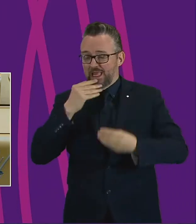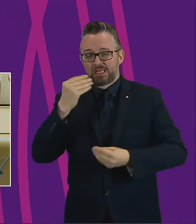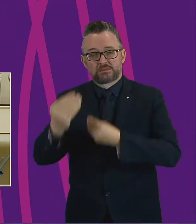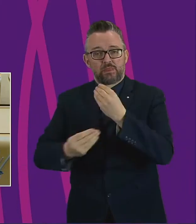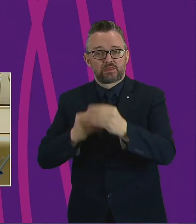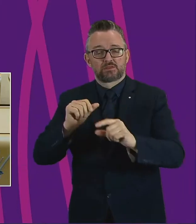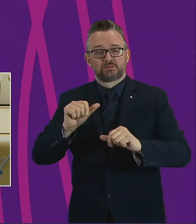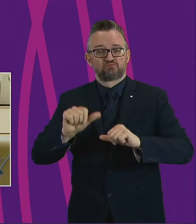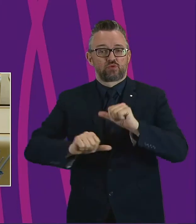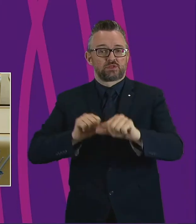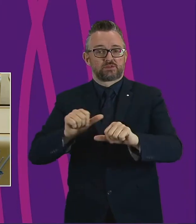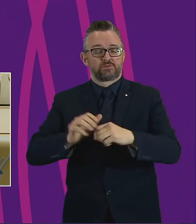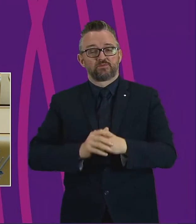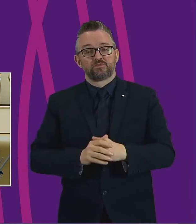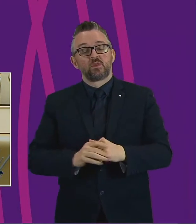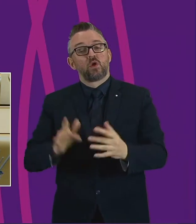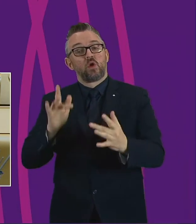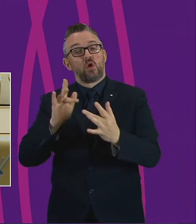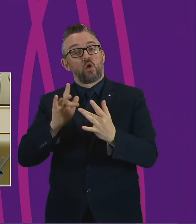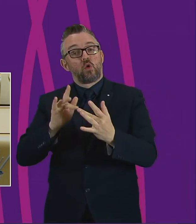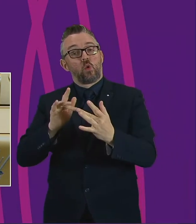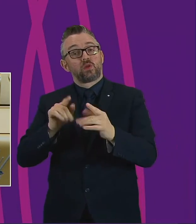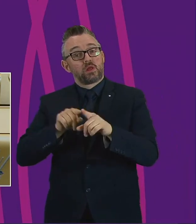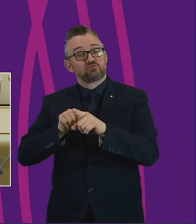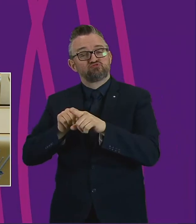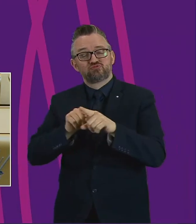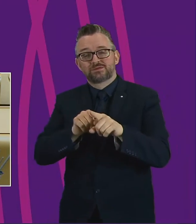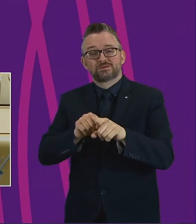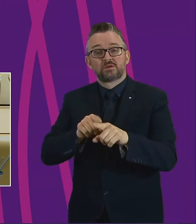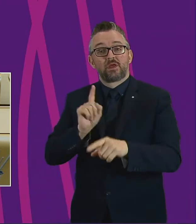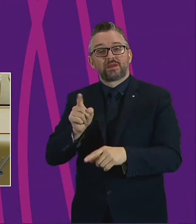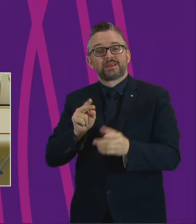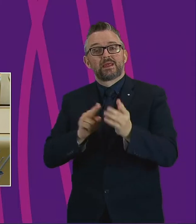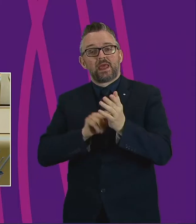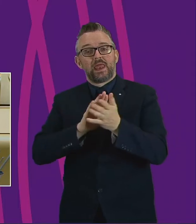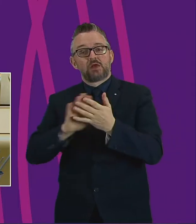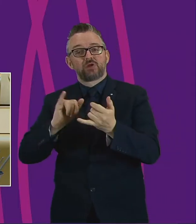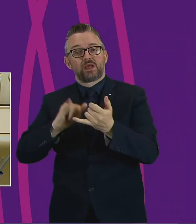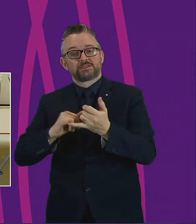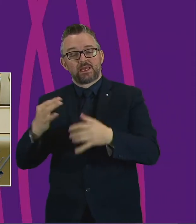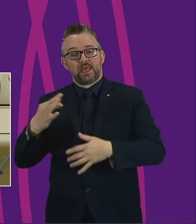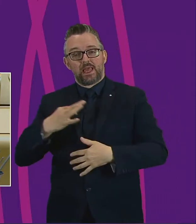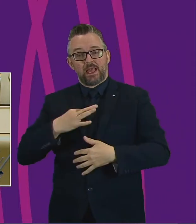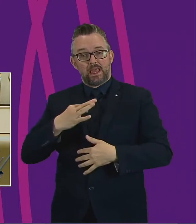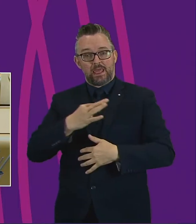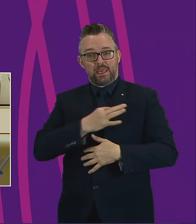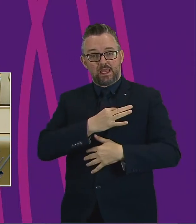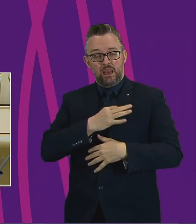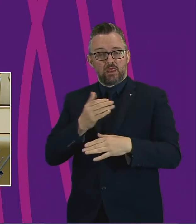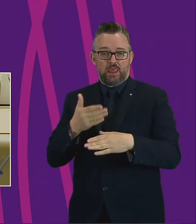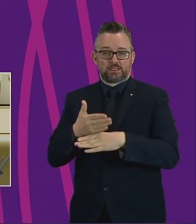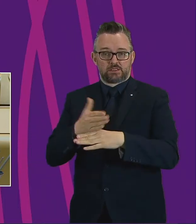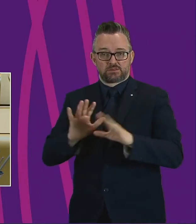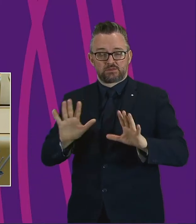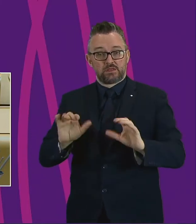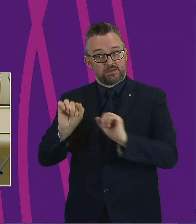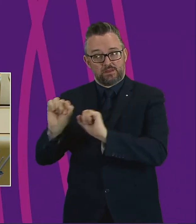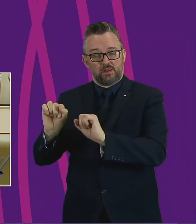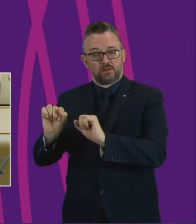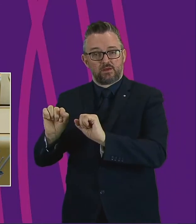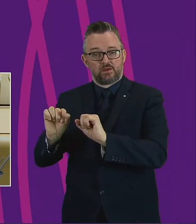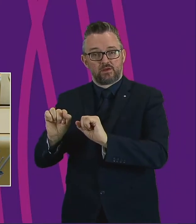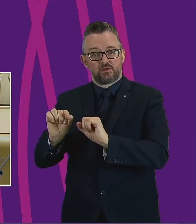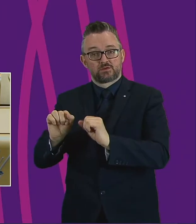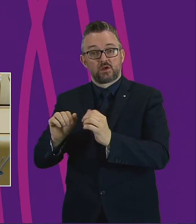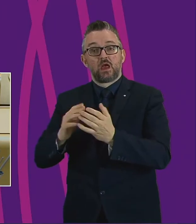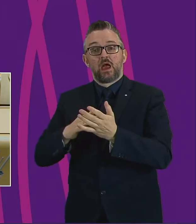Remember, contact tracing and all of this exercise is an NHS clinically led exercise. And so there